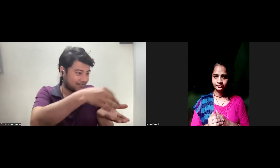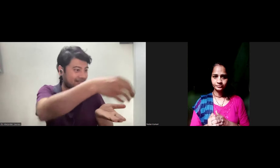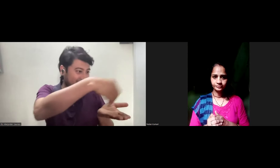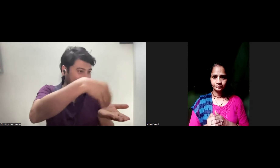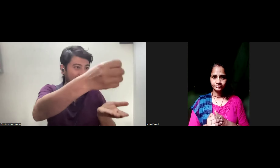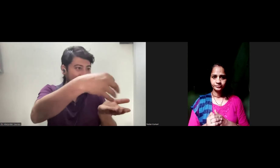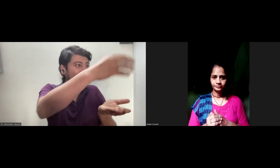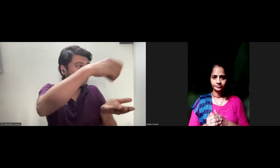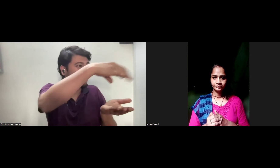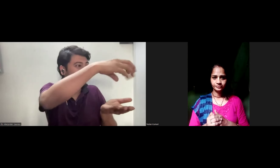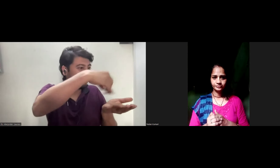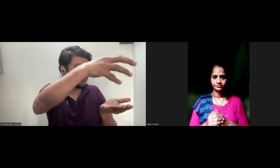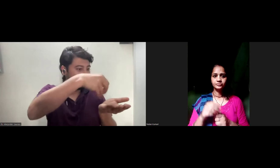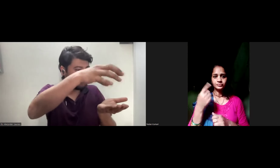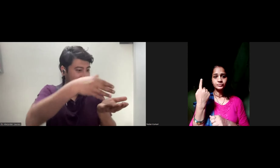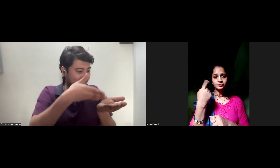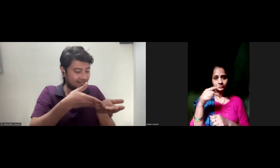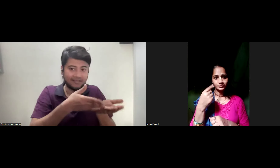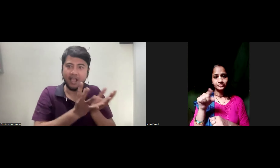be able to go to water and